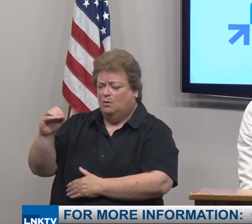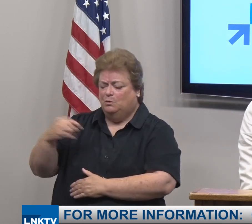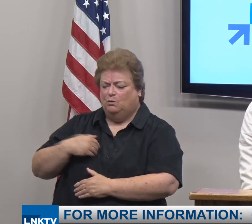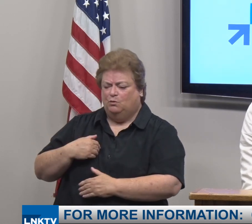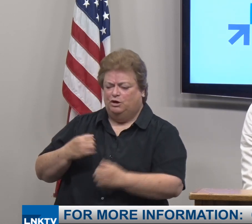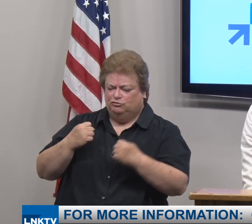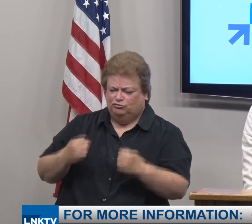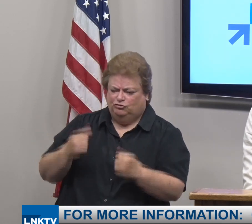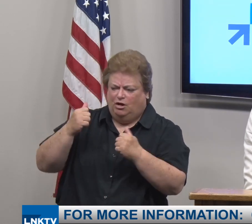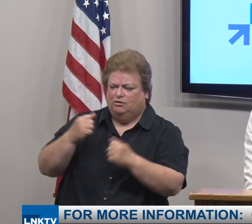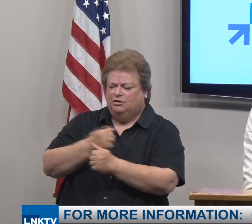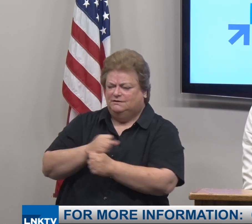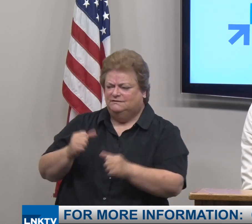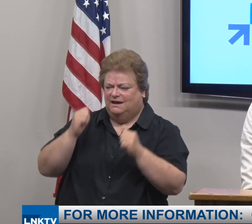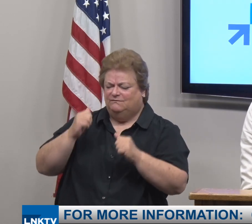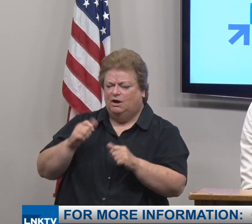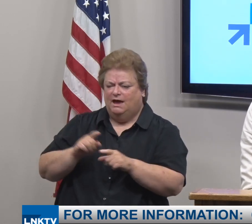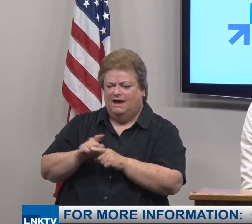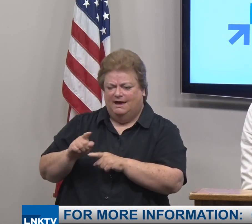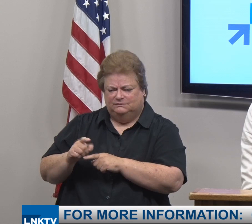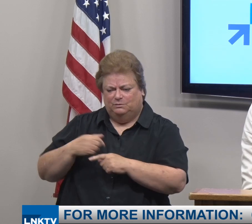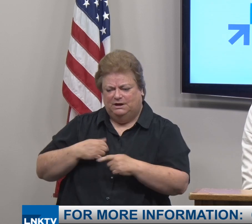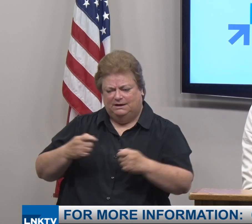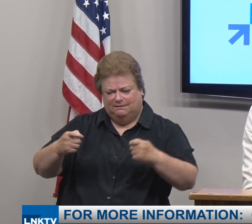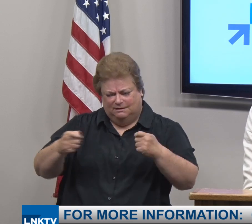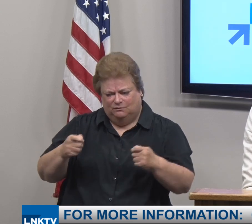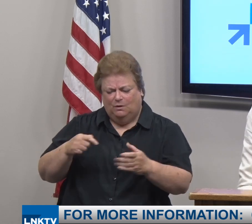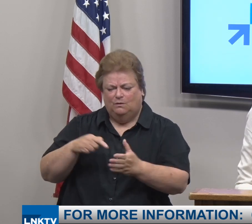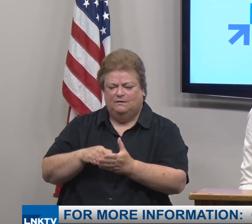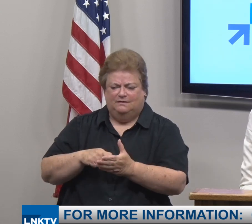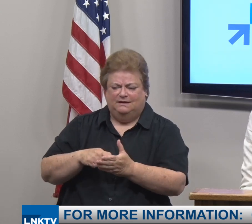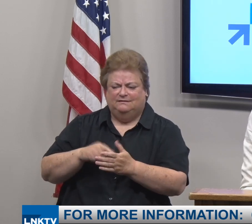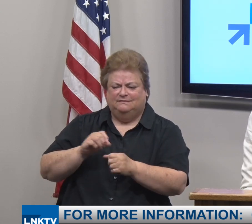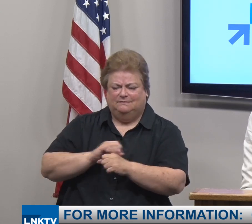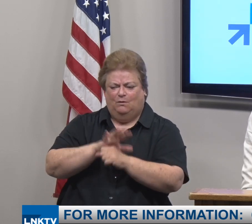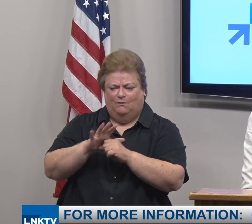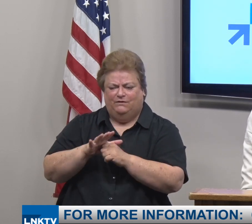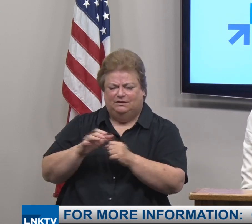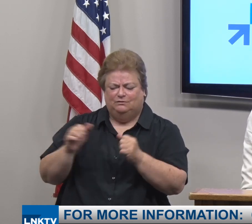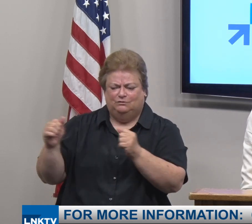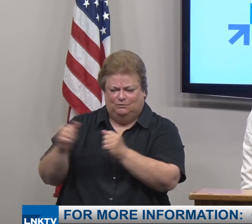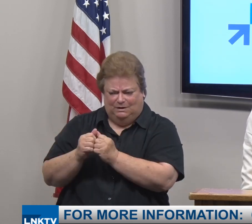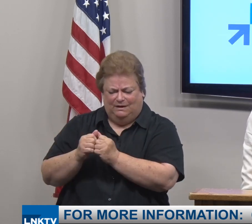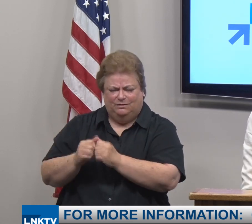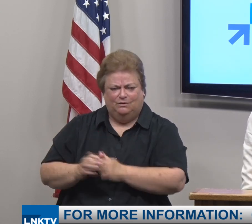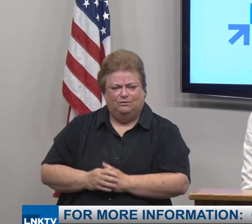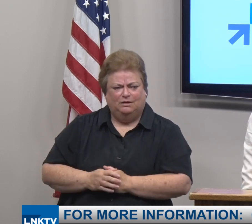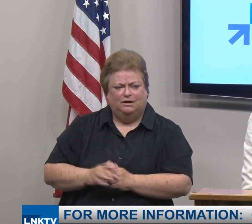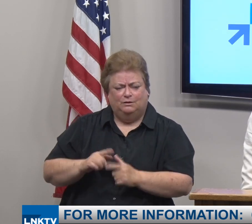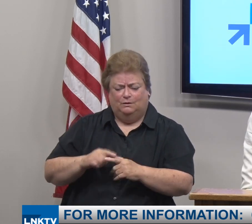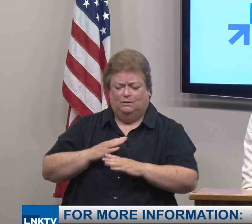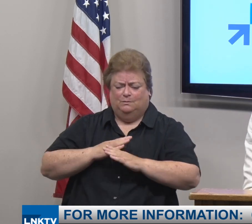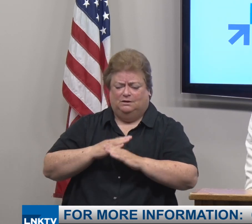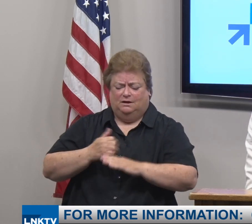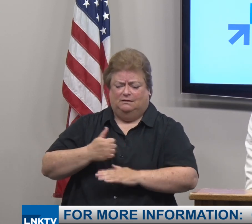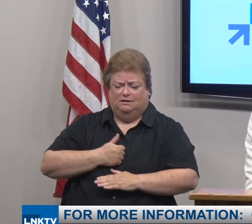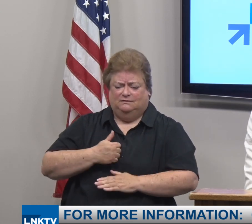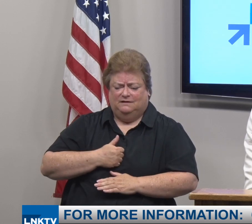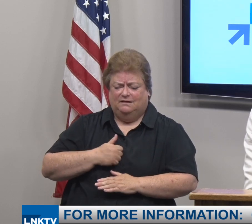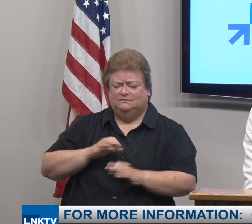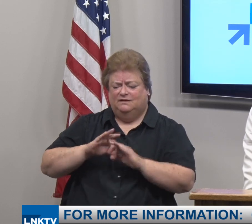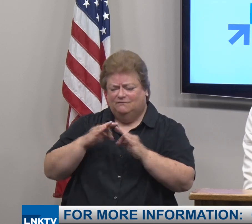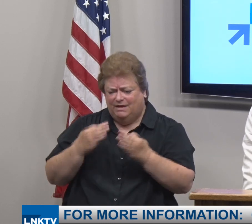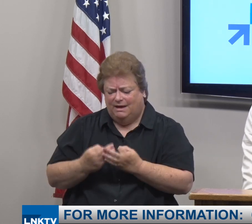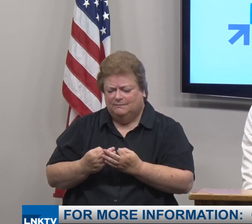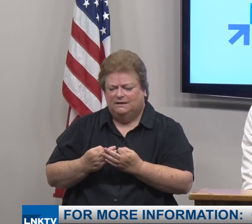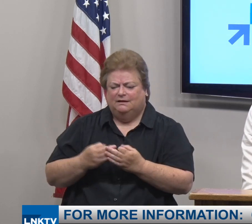safer as we navigate the pandemic in masks together. These steps we are taking to protect ourselves, our family members,